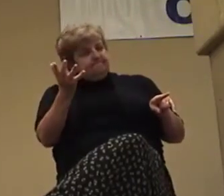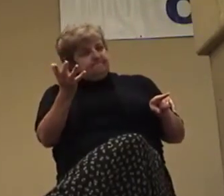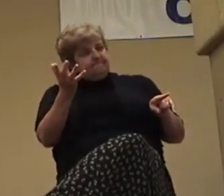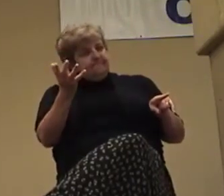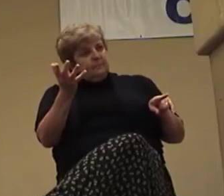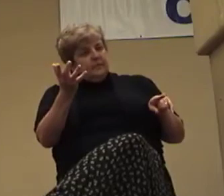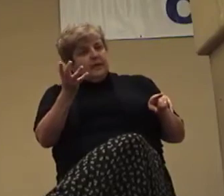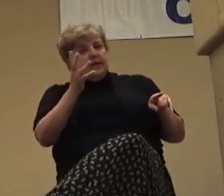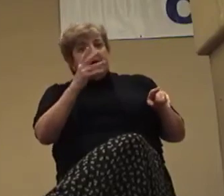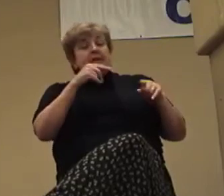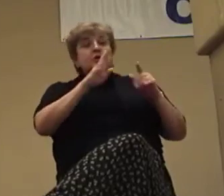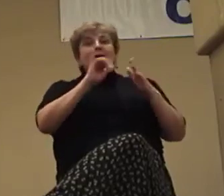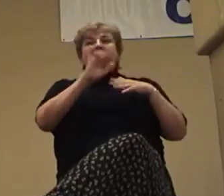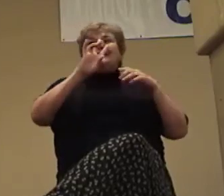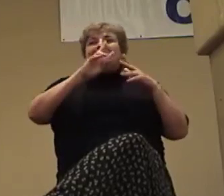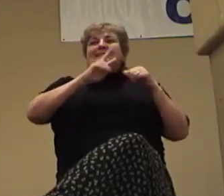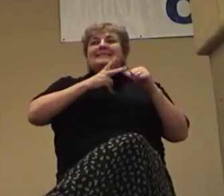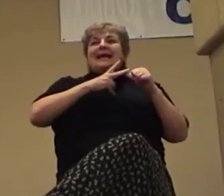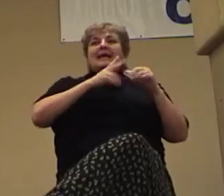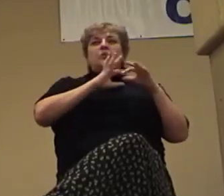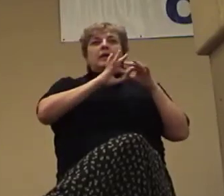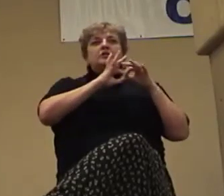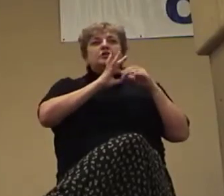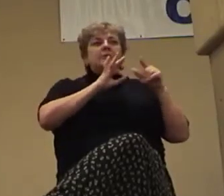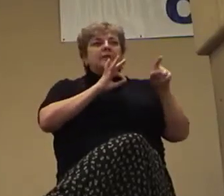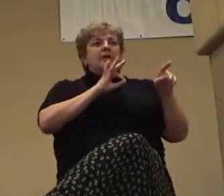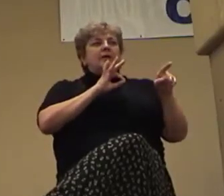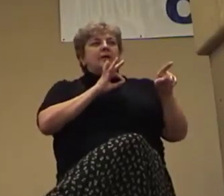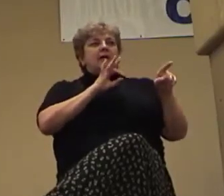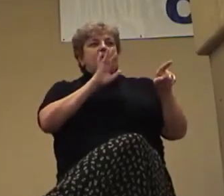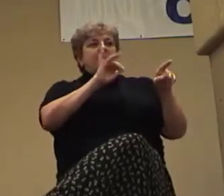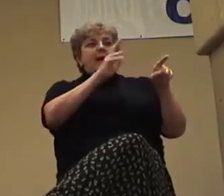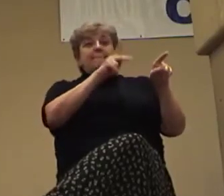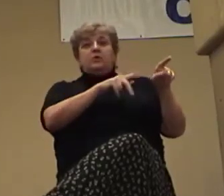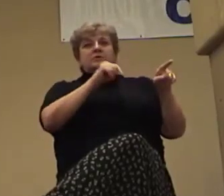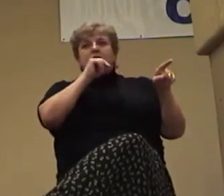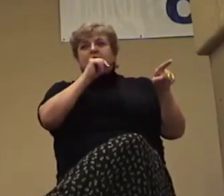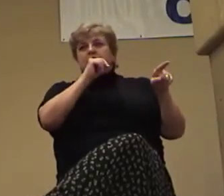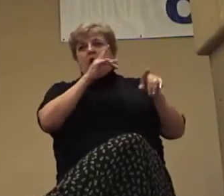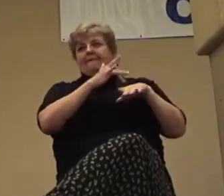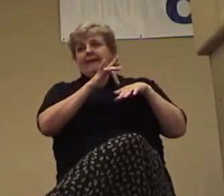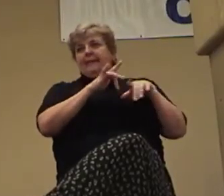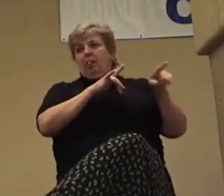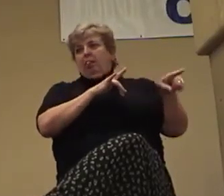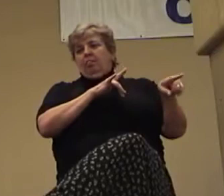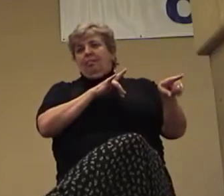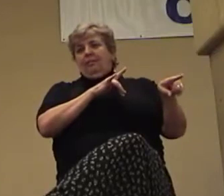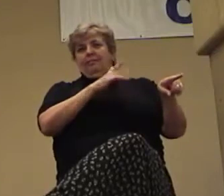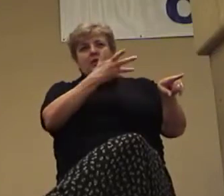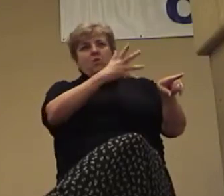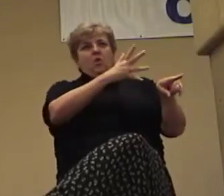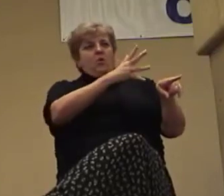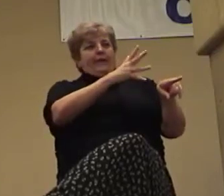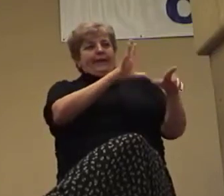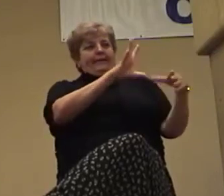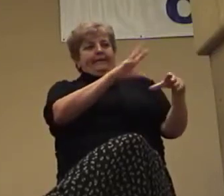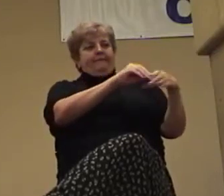second relationship, that person was not available. They were in a relationship, which when I'm untreated is simply a technicality.